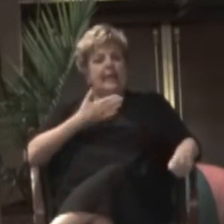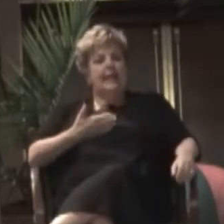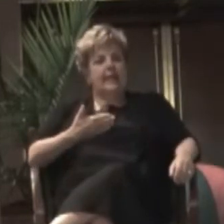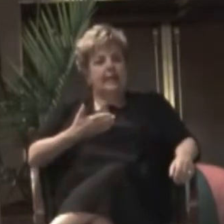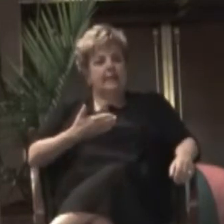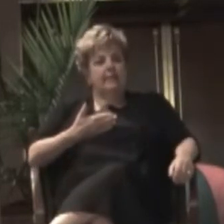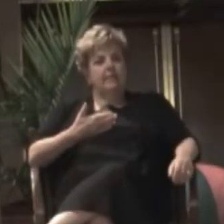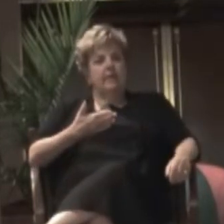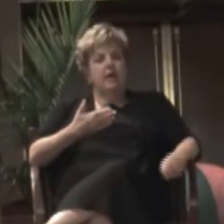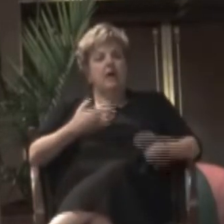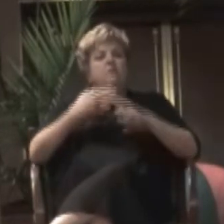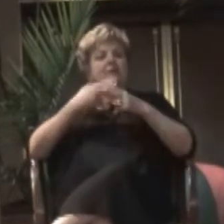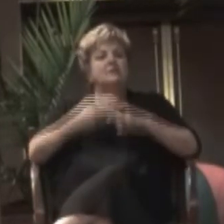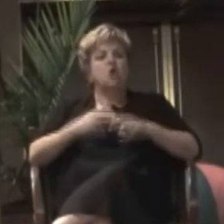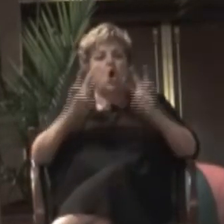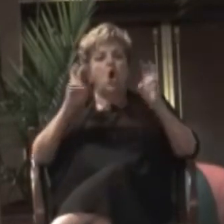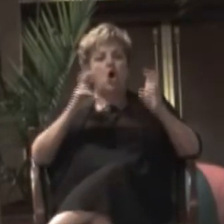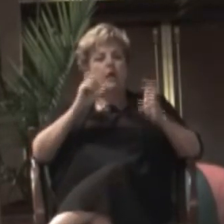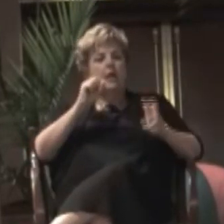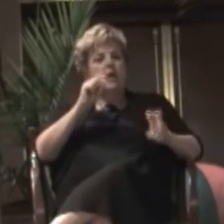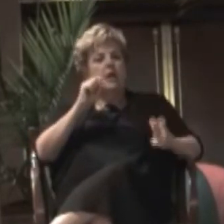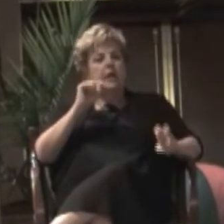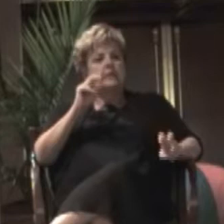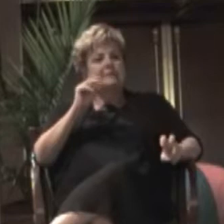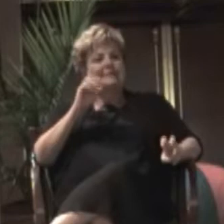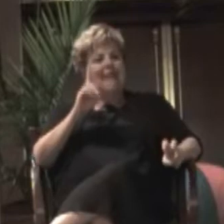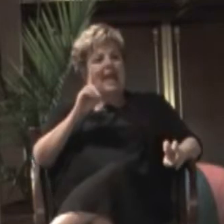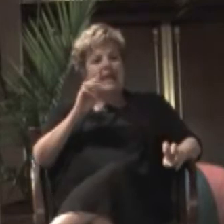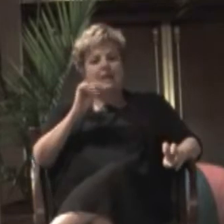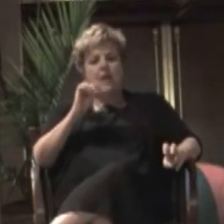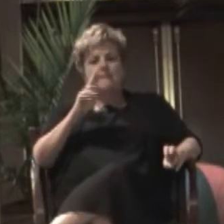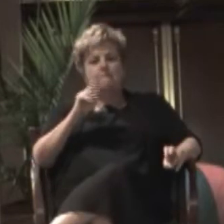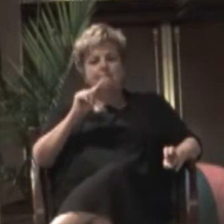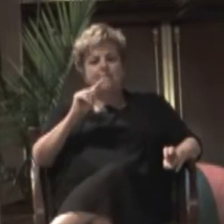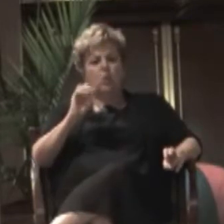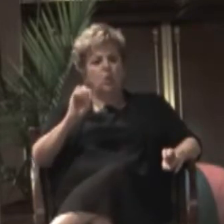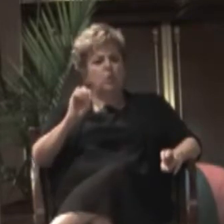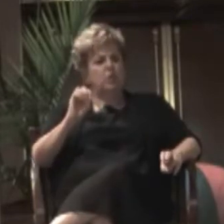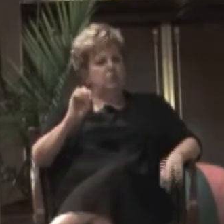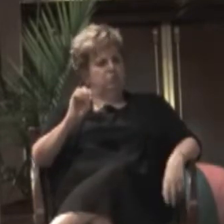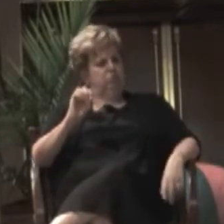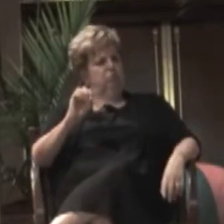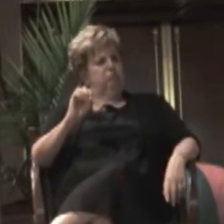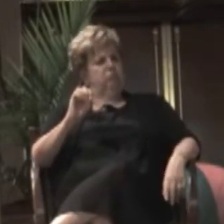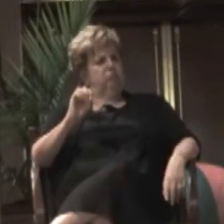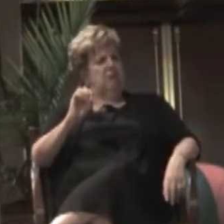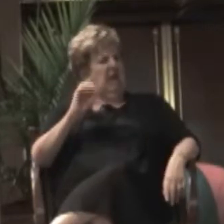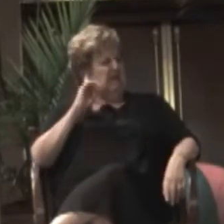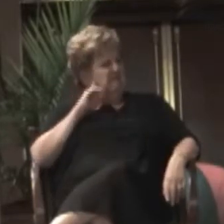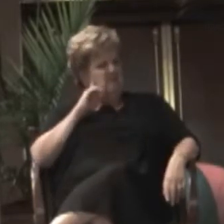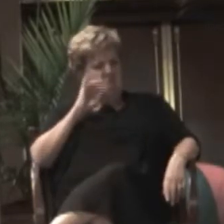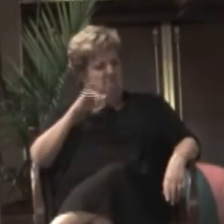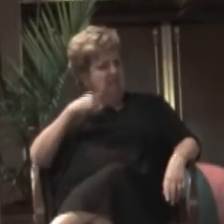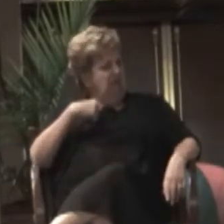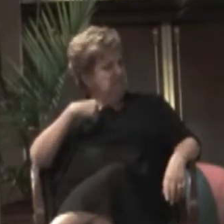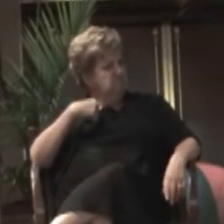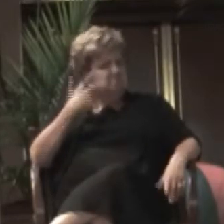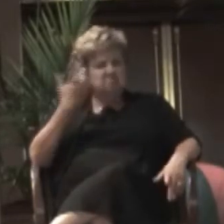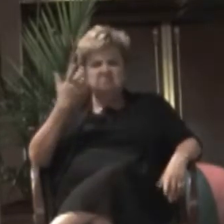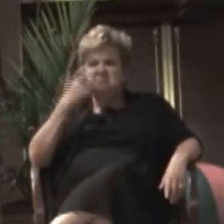mute. I've never heard of the sentence of that plea. I never heard of it. But what an absolutely perfect plea